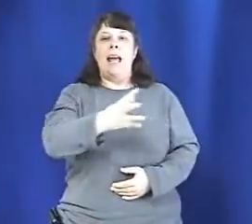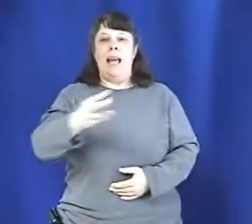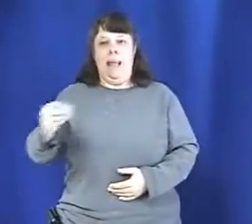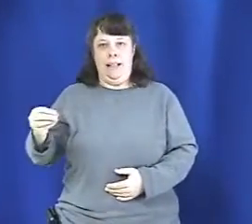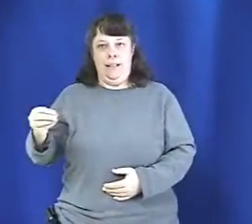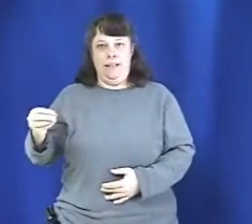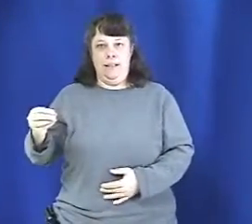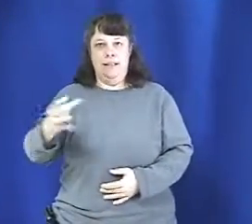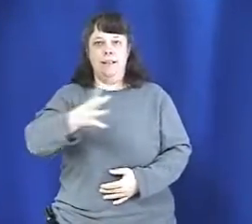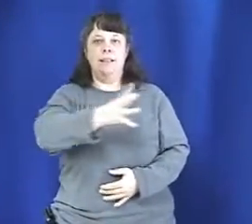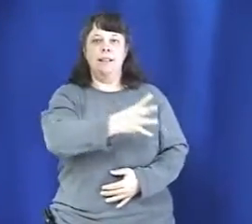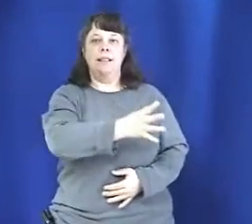And.